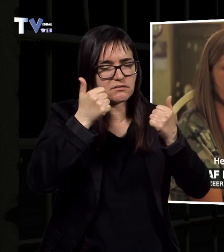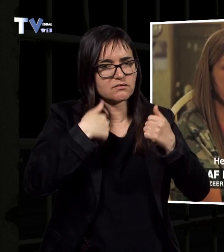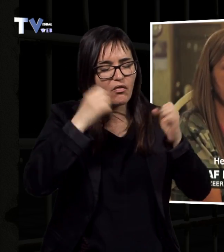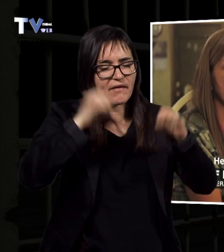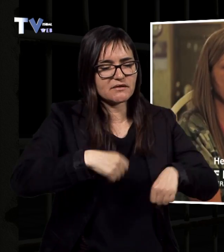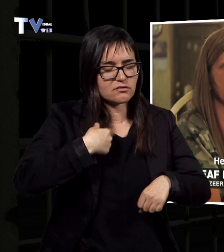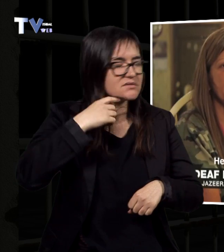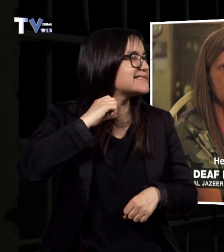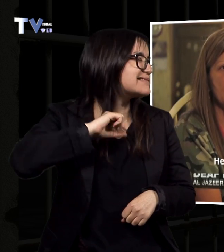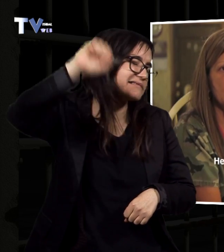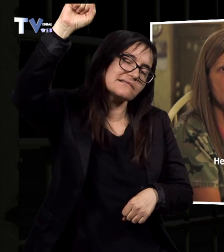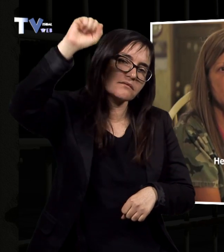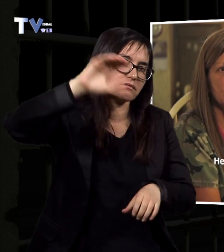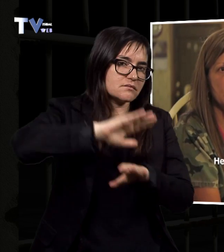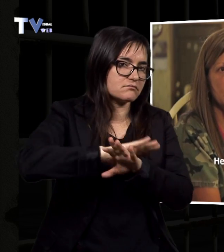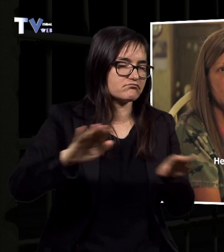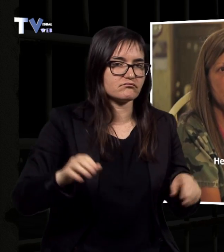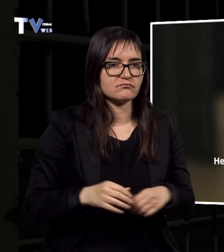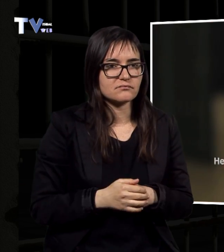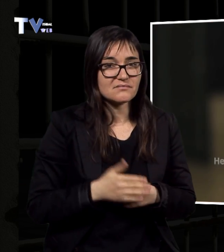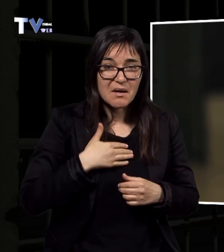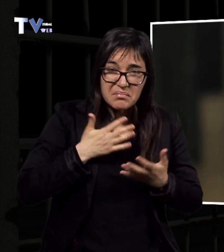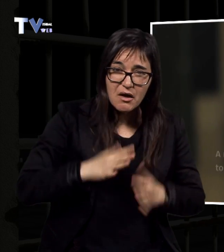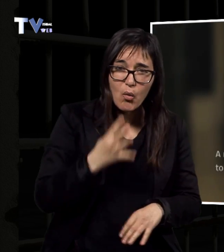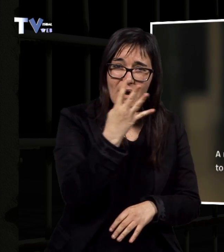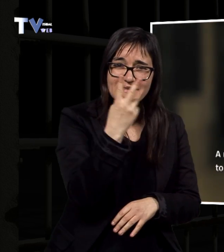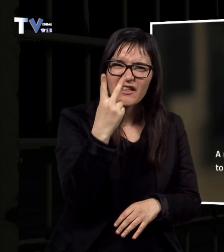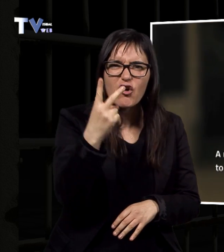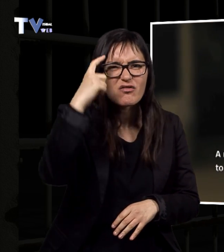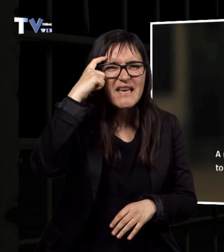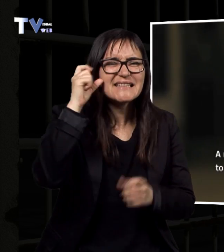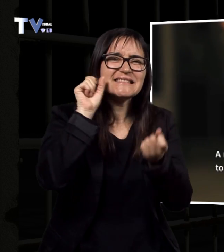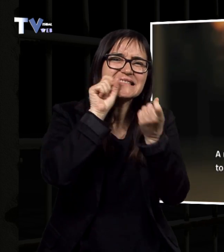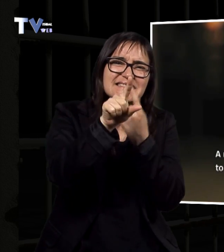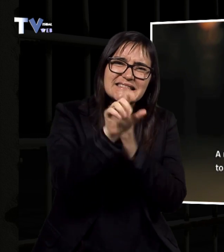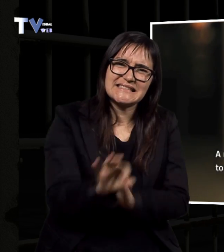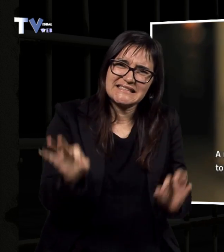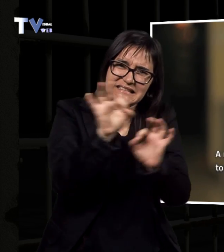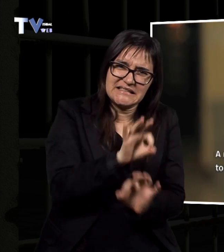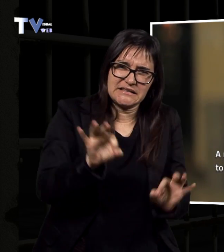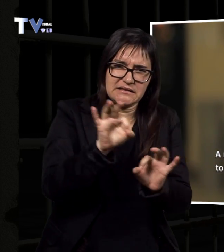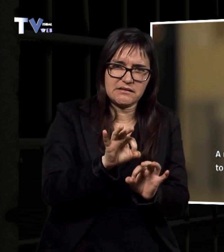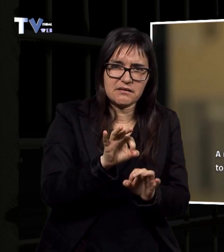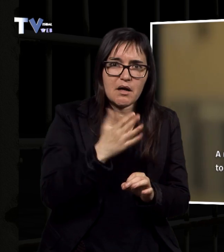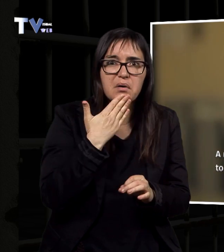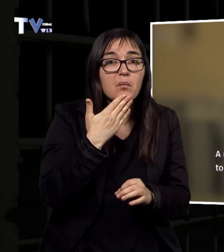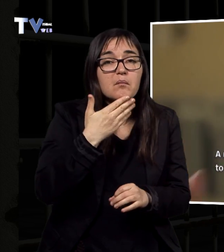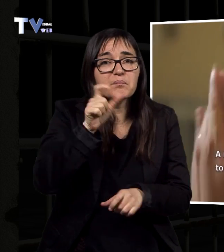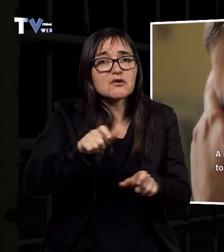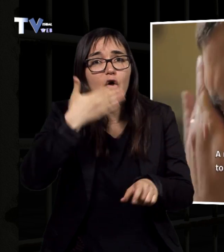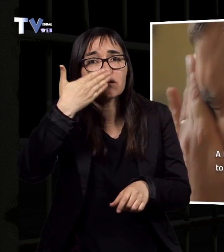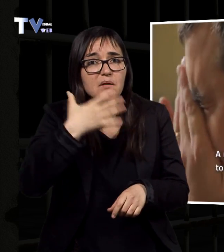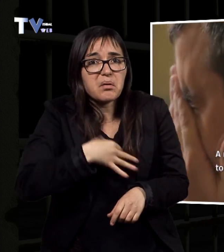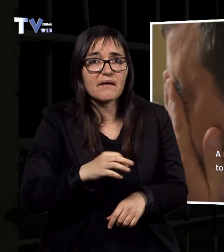He was 42 days without a phone call. A regular hearing person is allowed to use the phone within 3